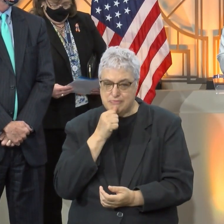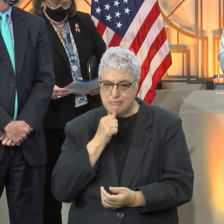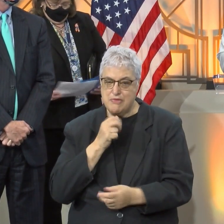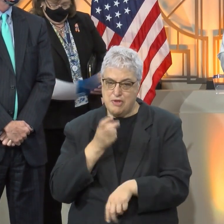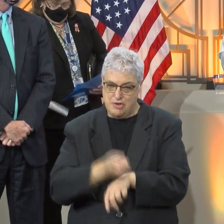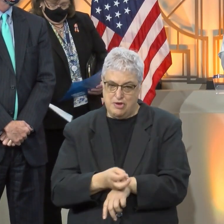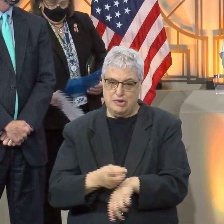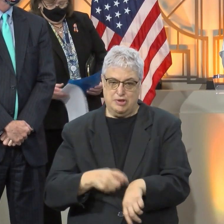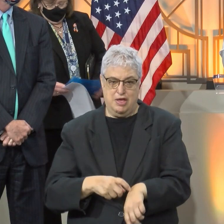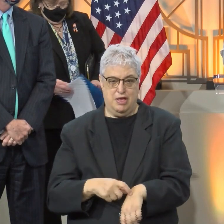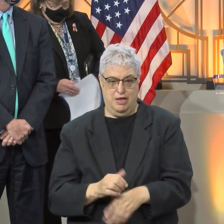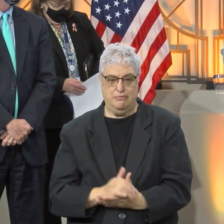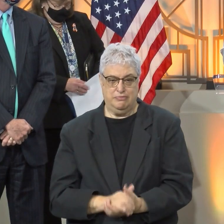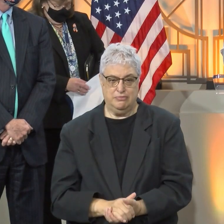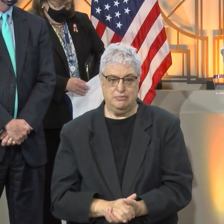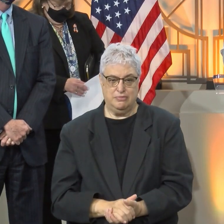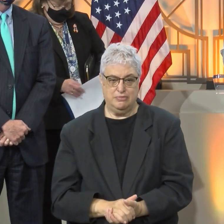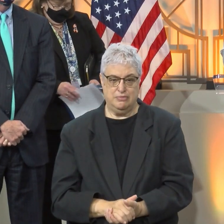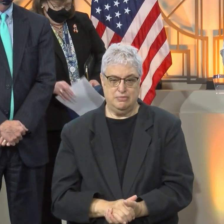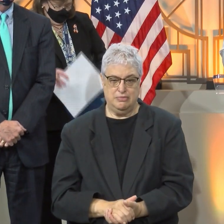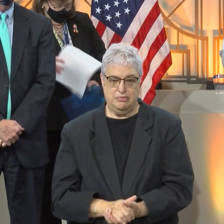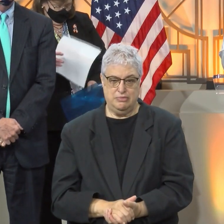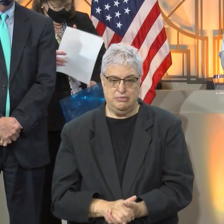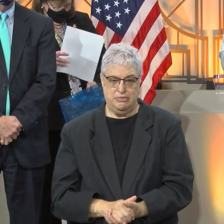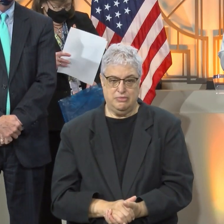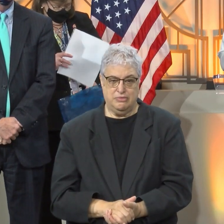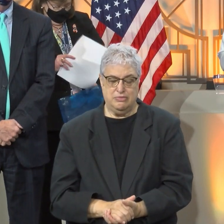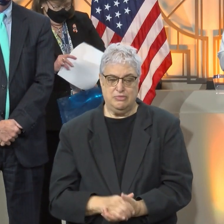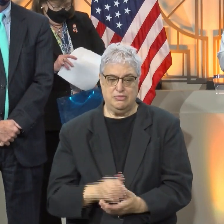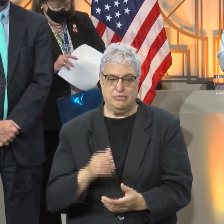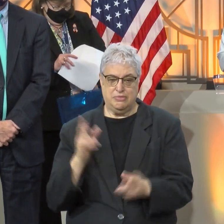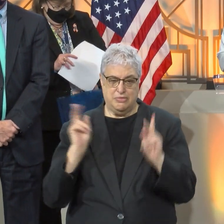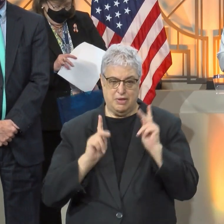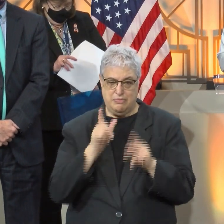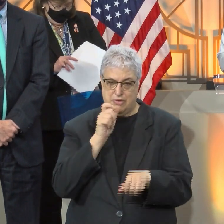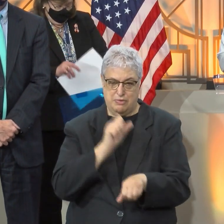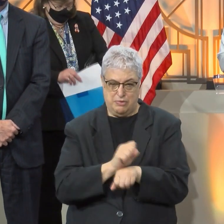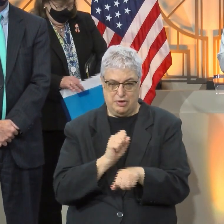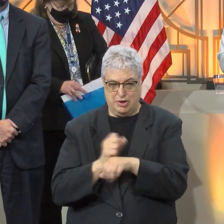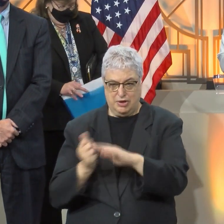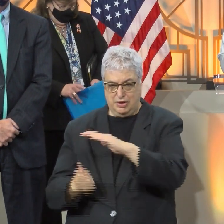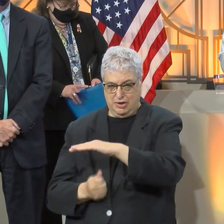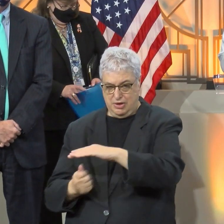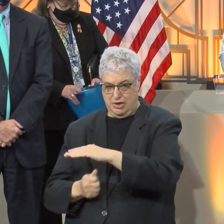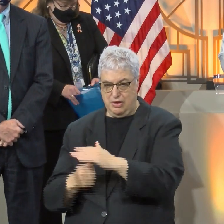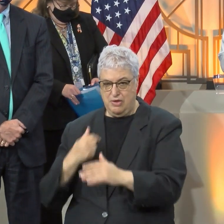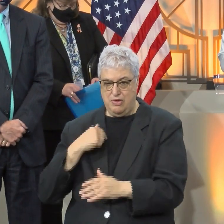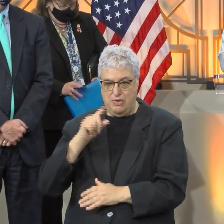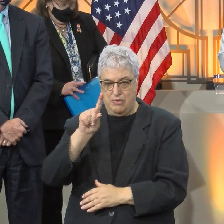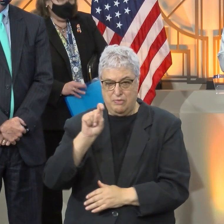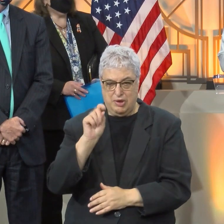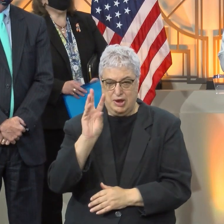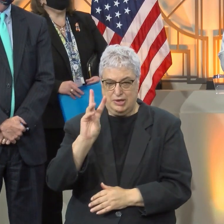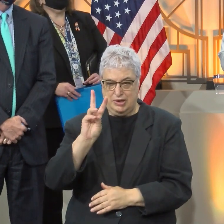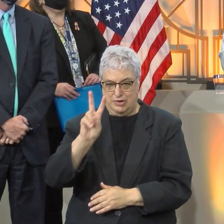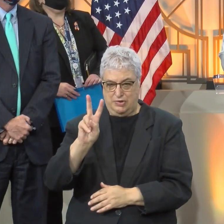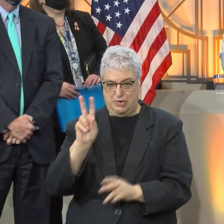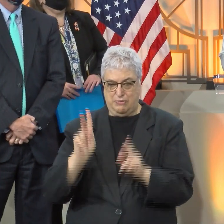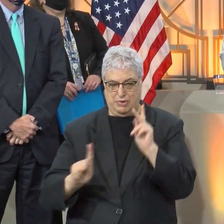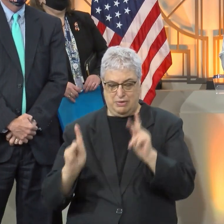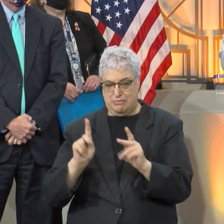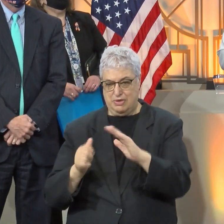moment at this time. In regard to our personnel in quarantine, today we have 162 firefighters